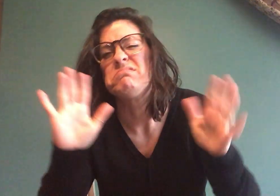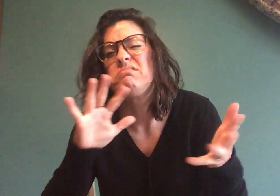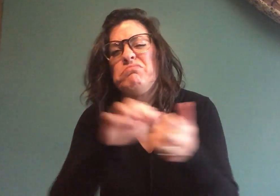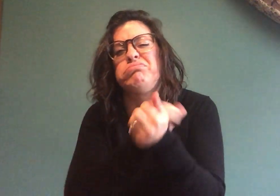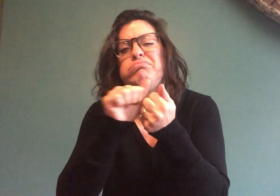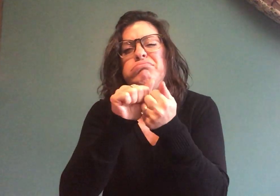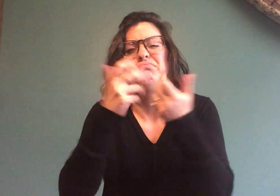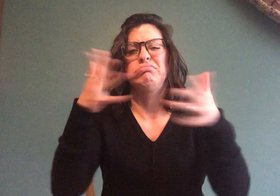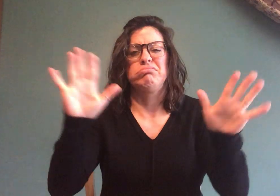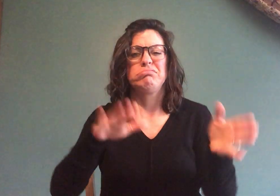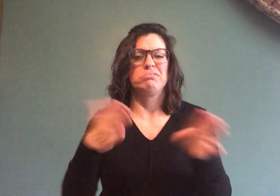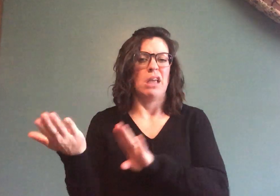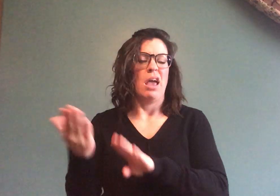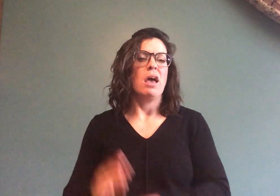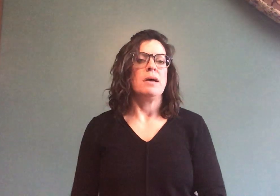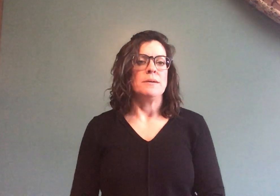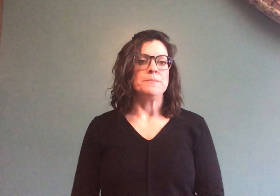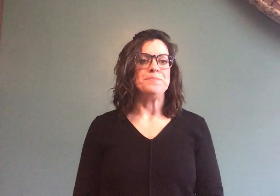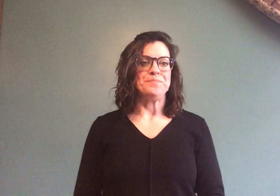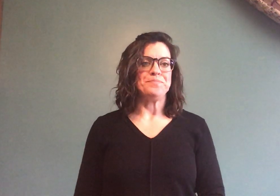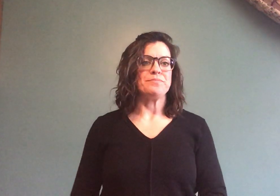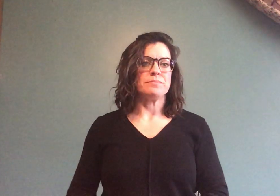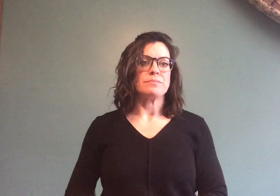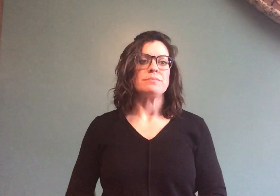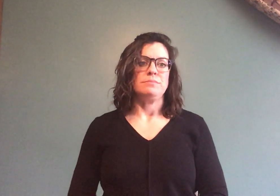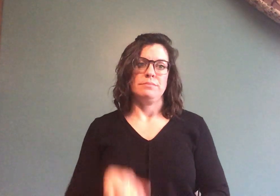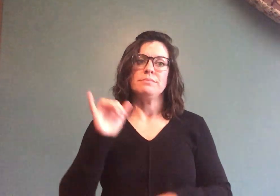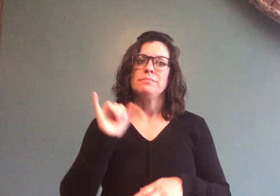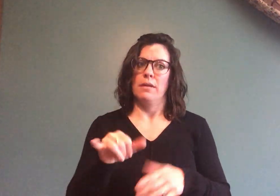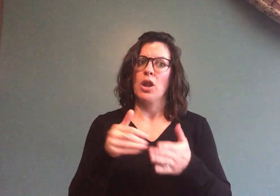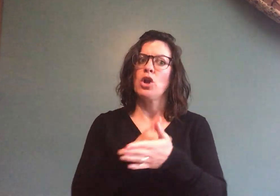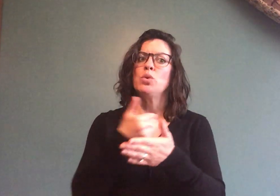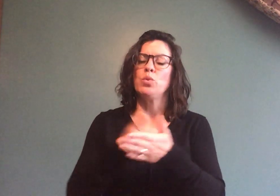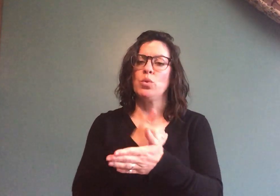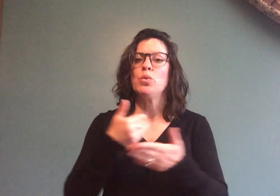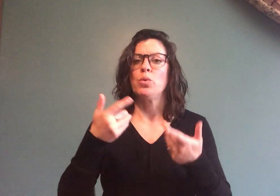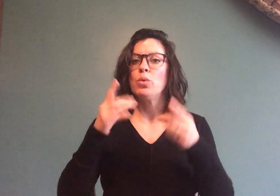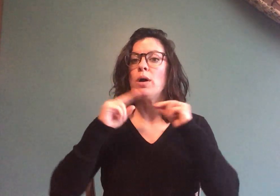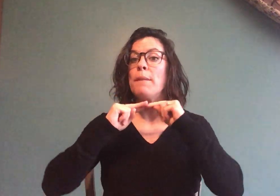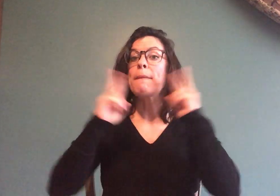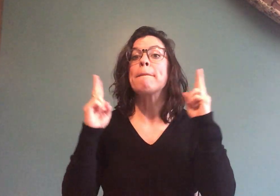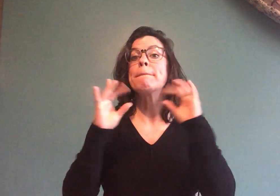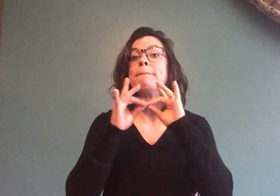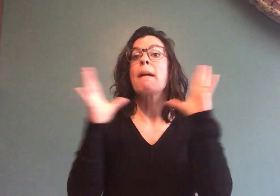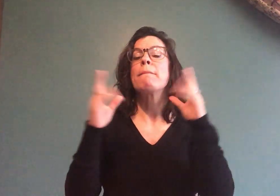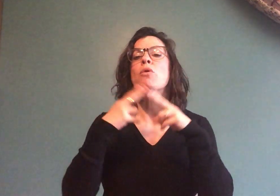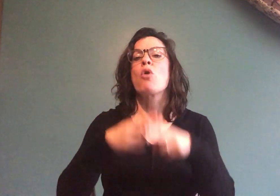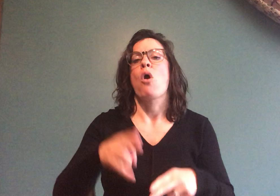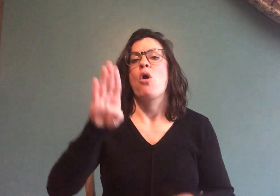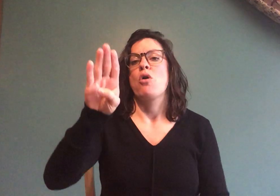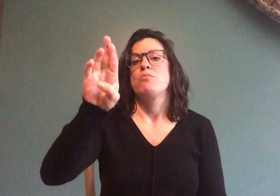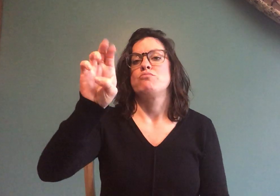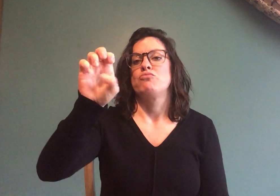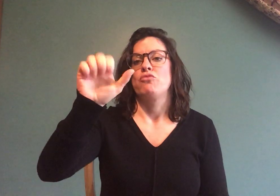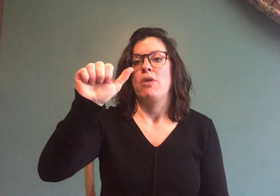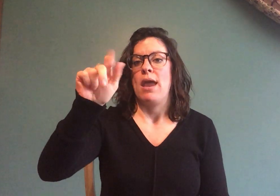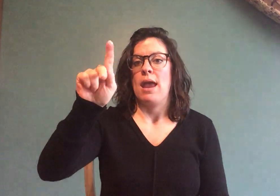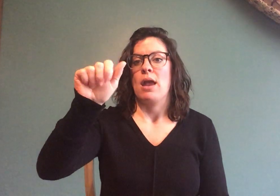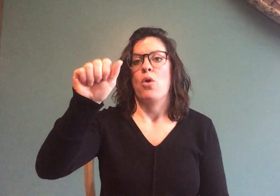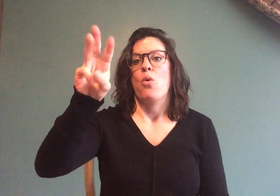the breakaway lanyard gives us that strength. So when we have a piece of equipment like this, okay, and we do